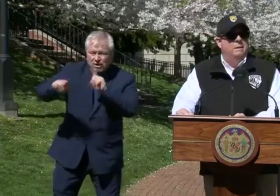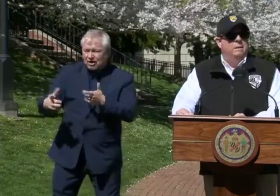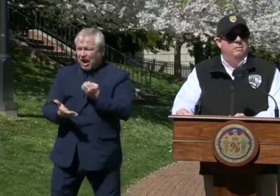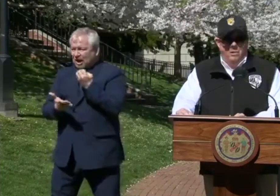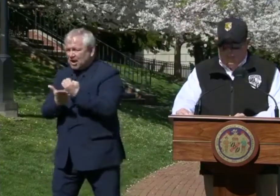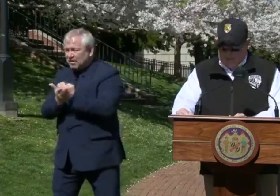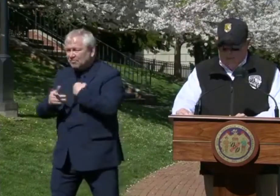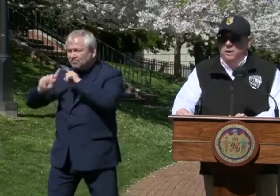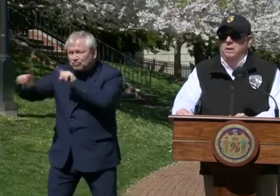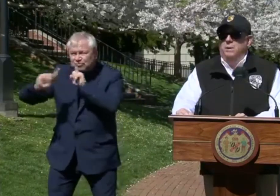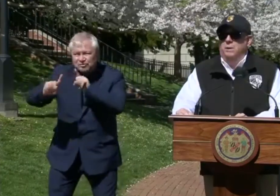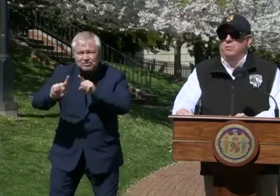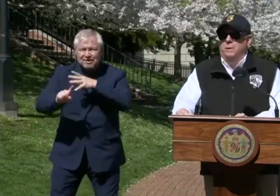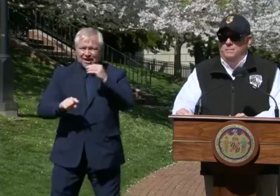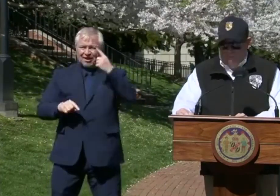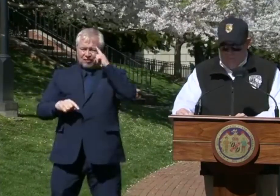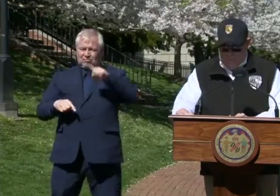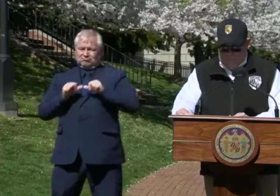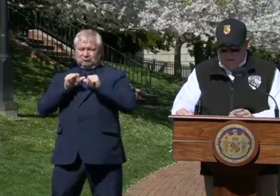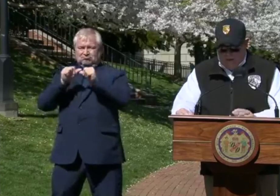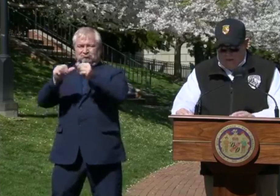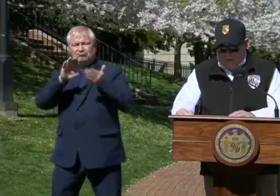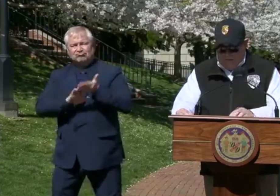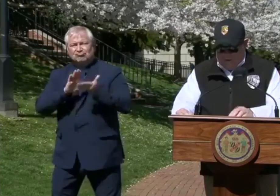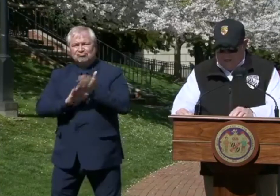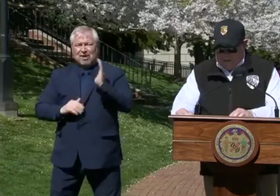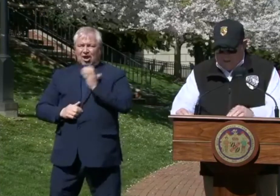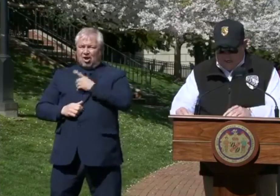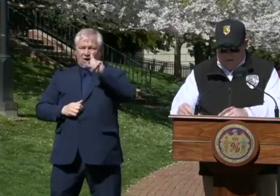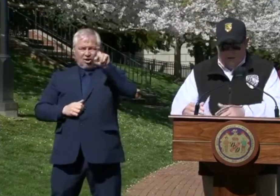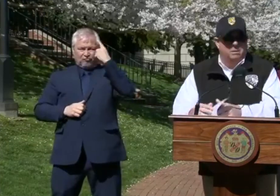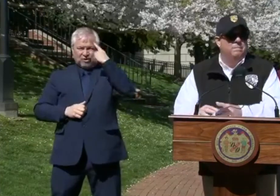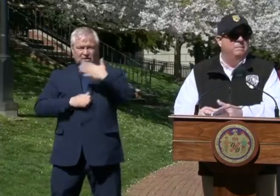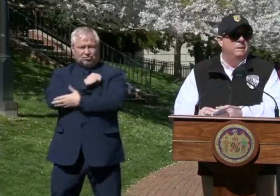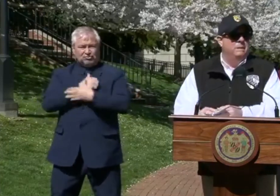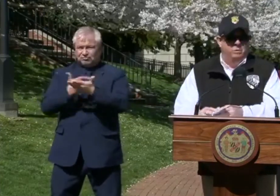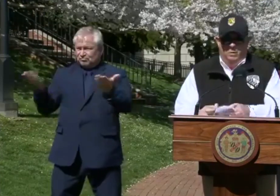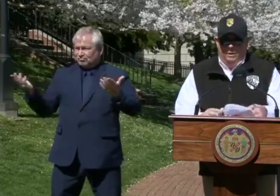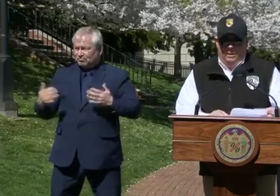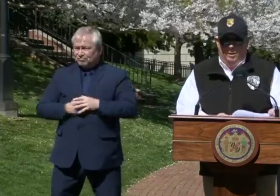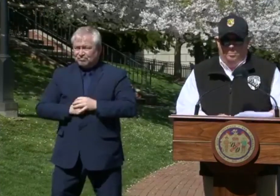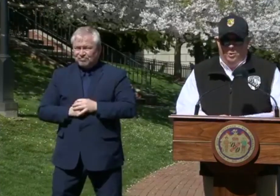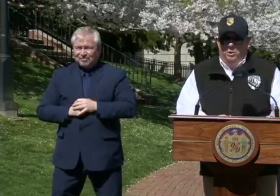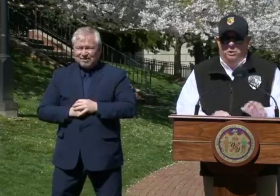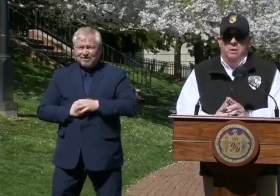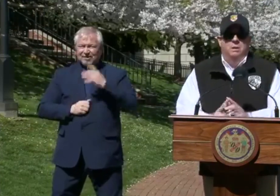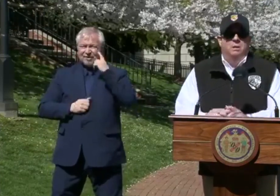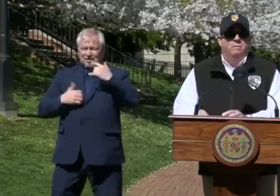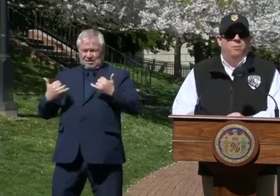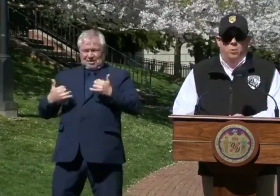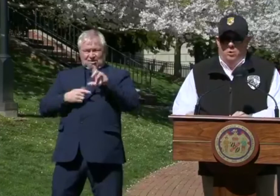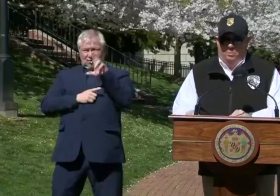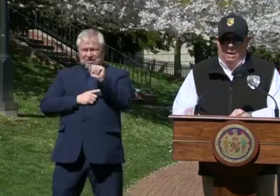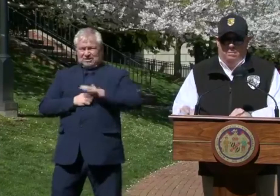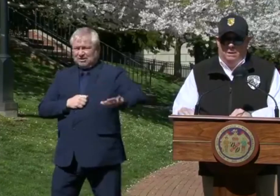and for the continuity of our government. On behalf of the nation's governors, we will continue to push